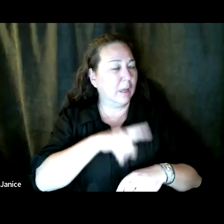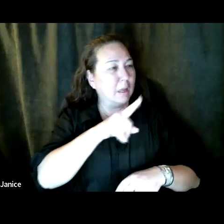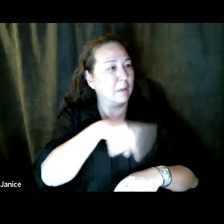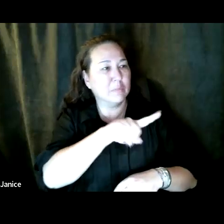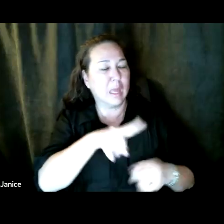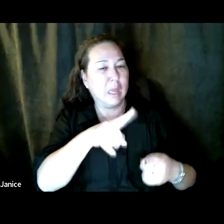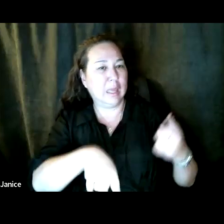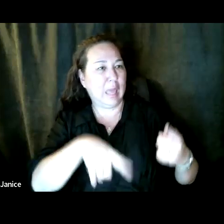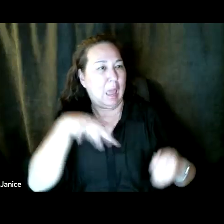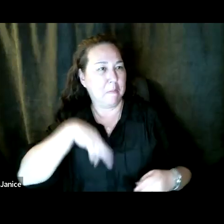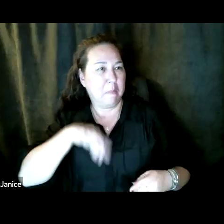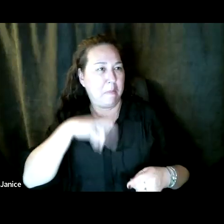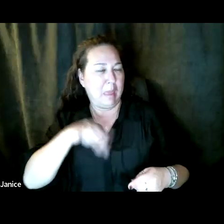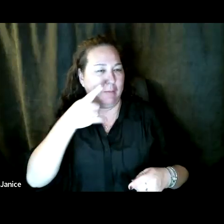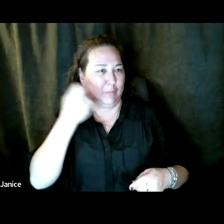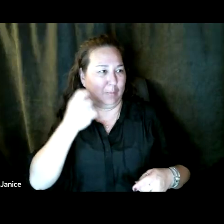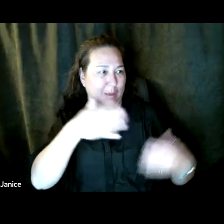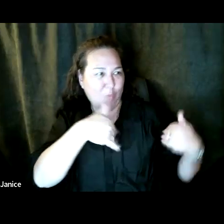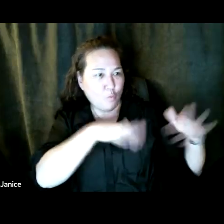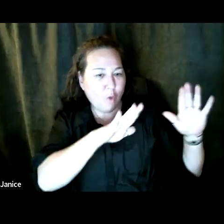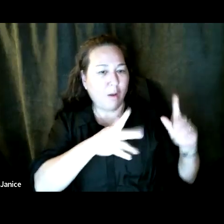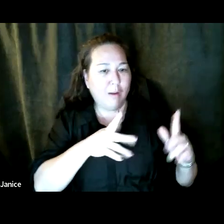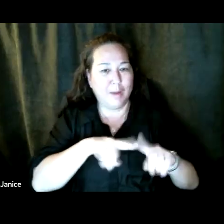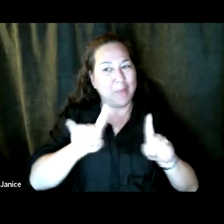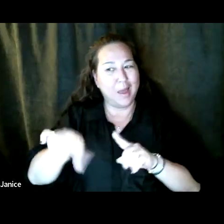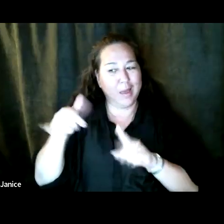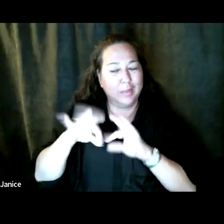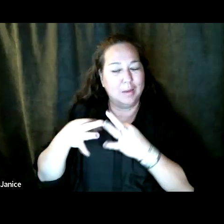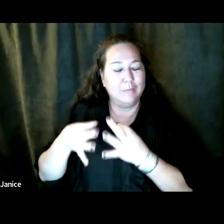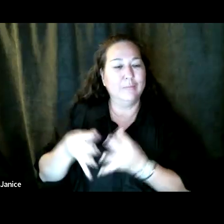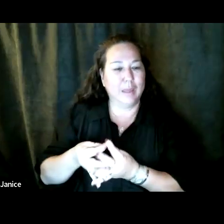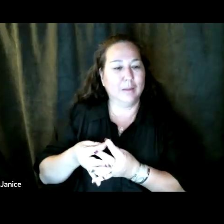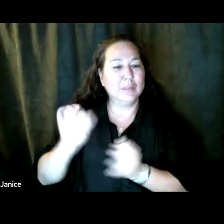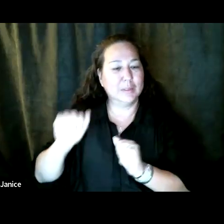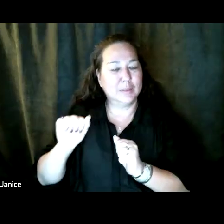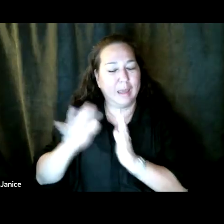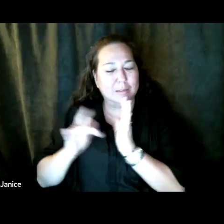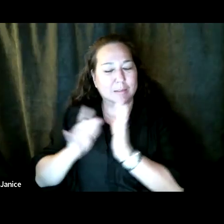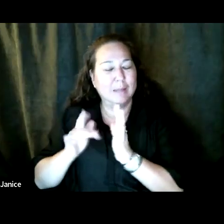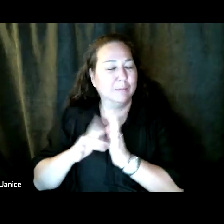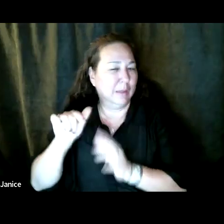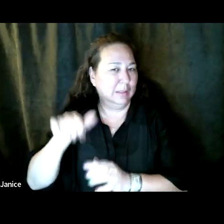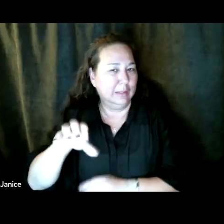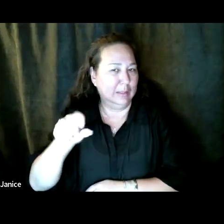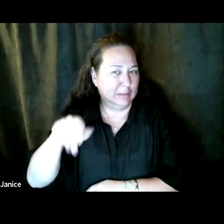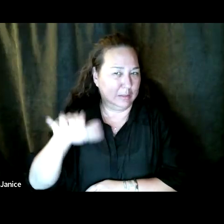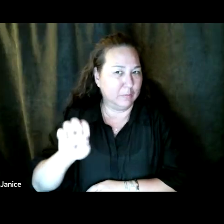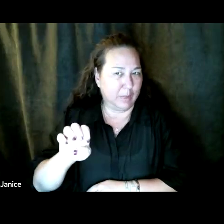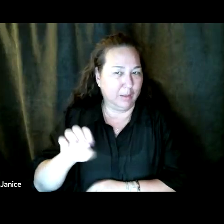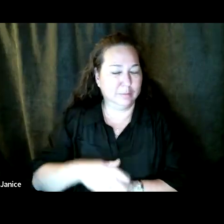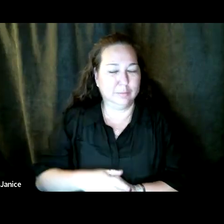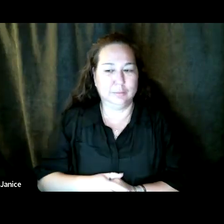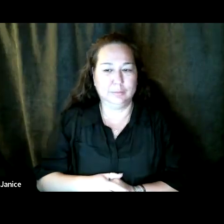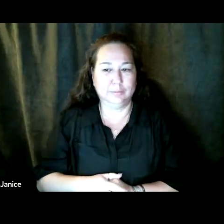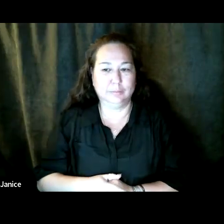the privilege of using the space. Muchas gracias, señora Jiménez. Se me ha acabado el tiempo. Thank you very much. Next speaker is Sean